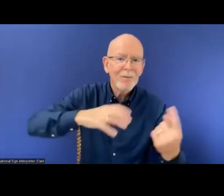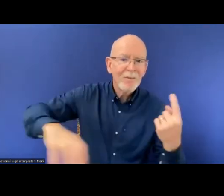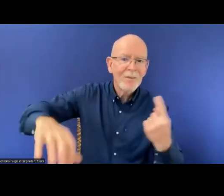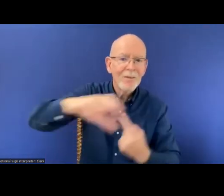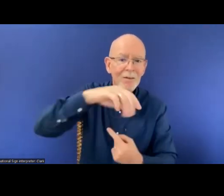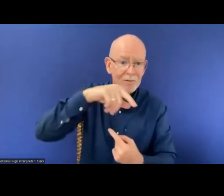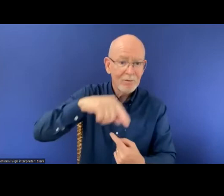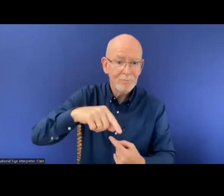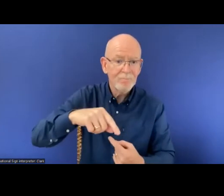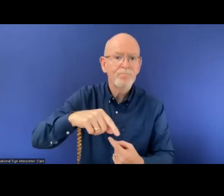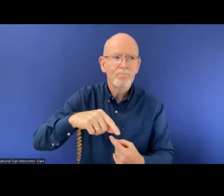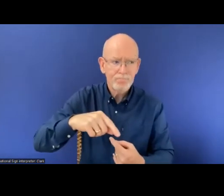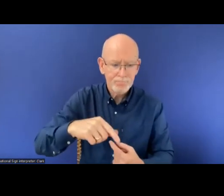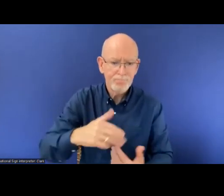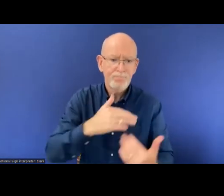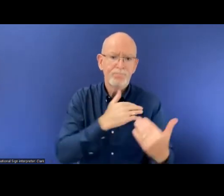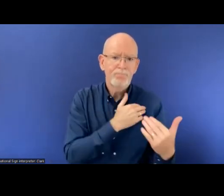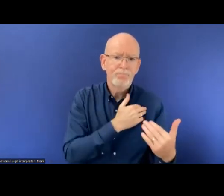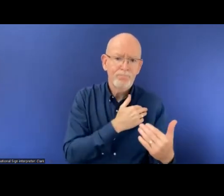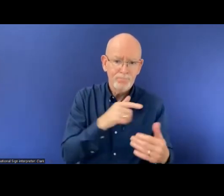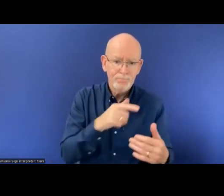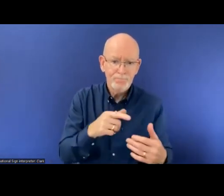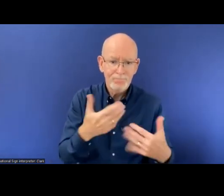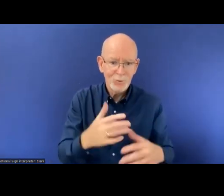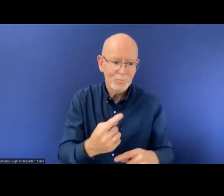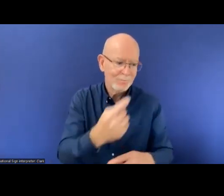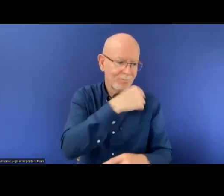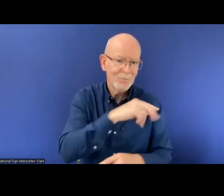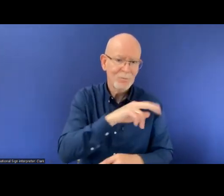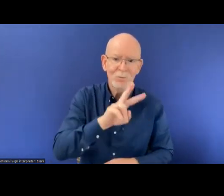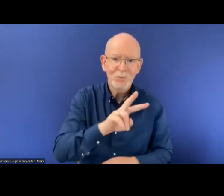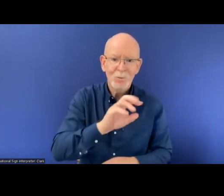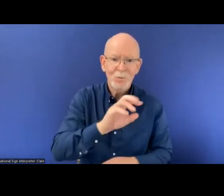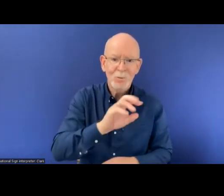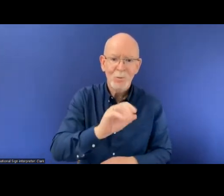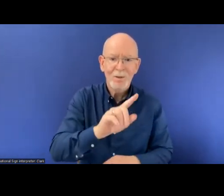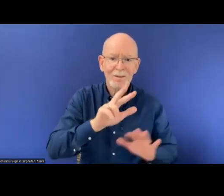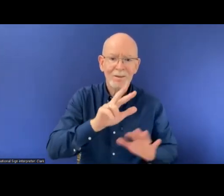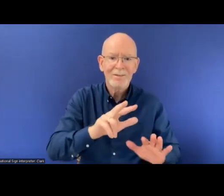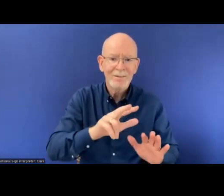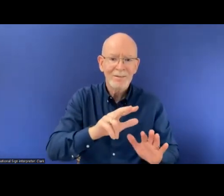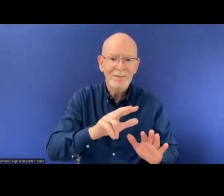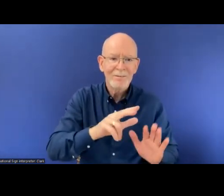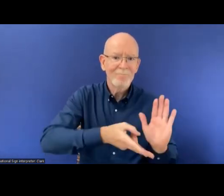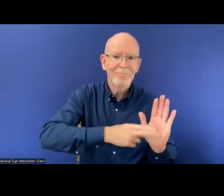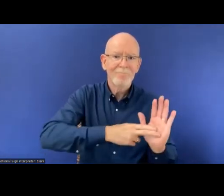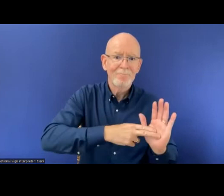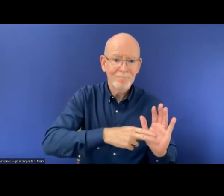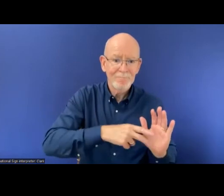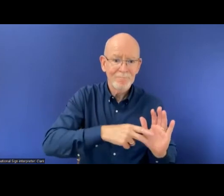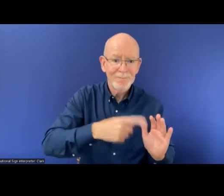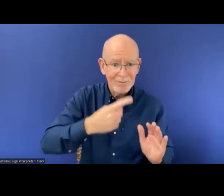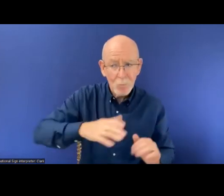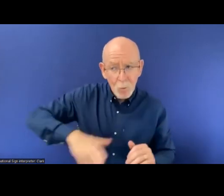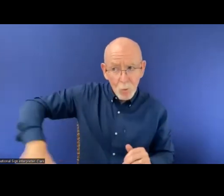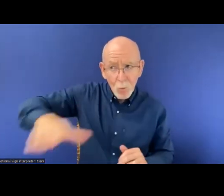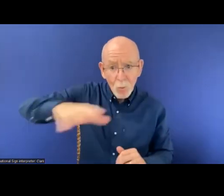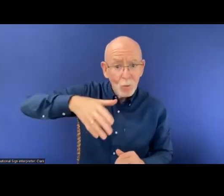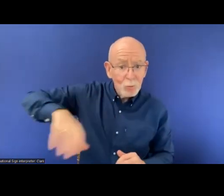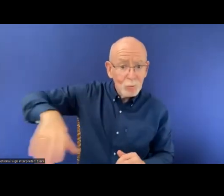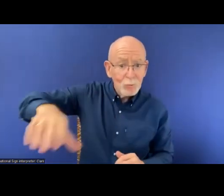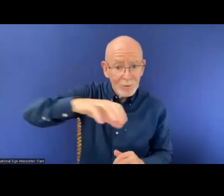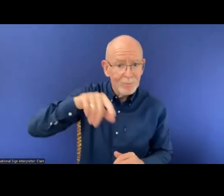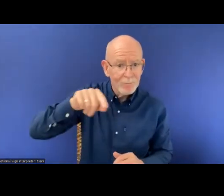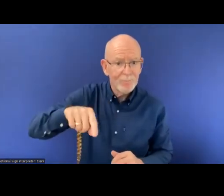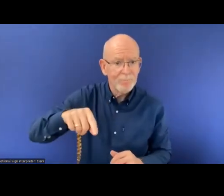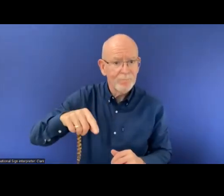countries, all countries, to make a multi-pronged approach for access to screening